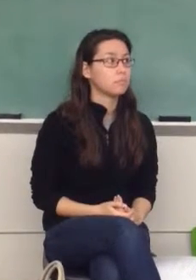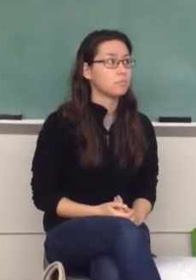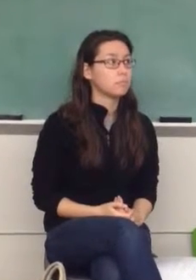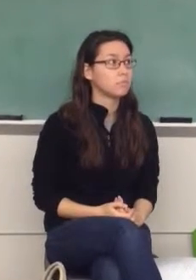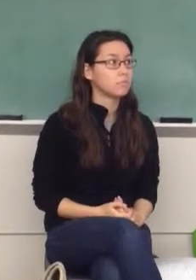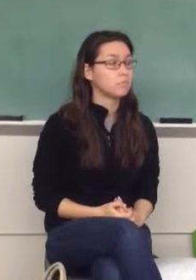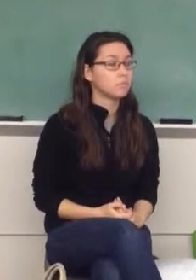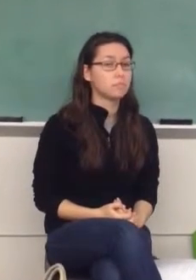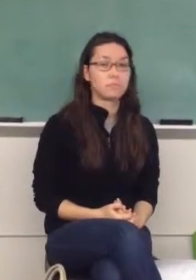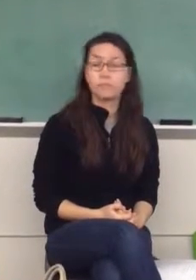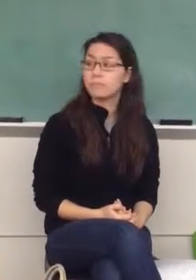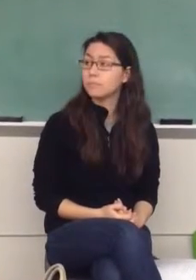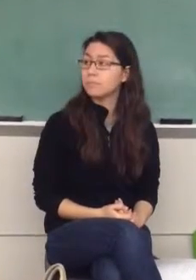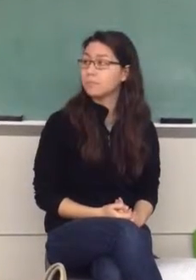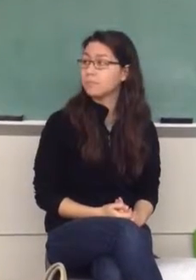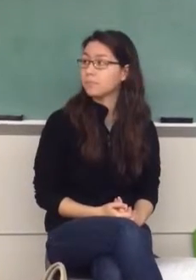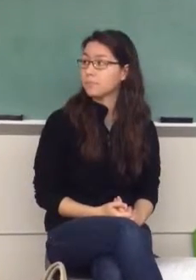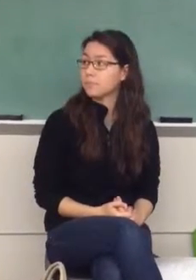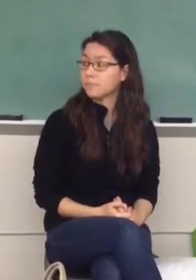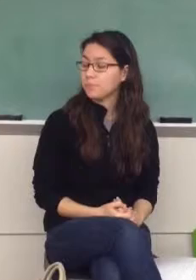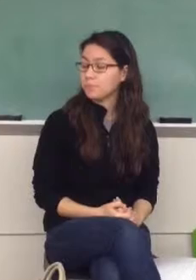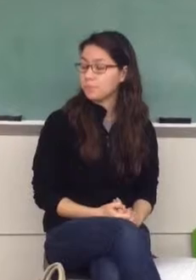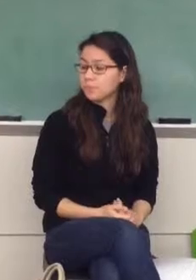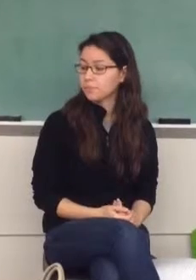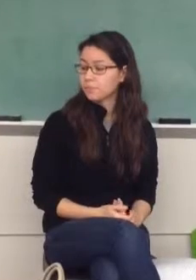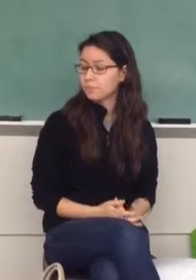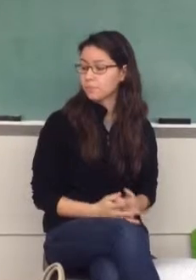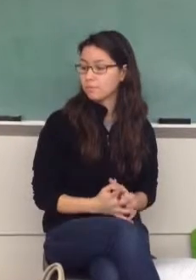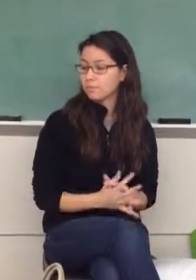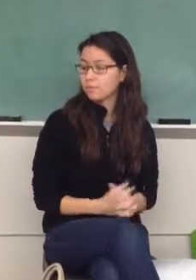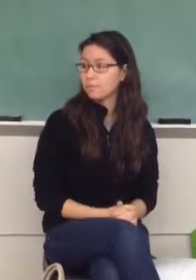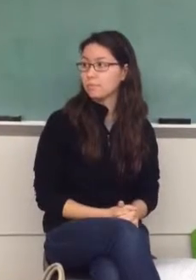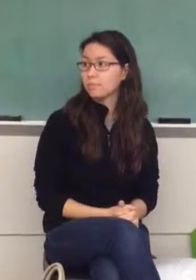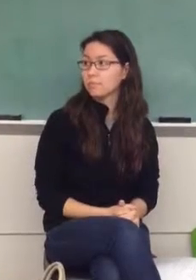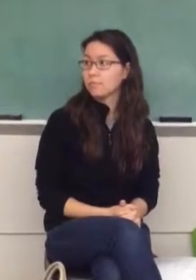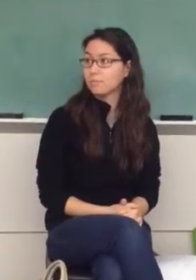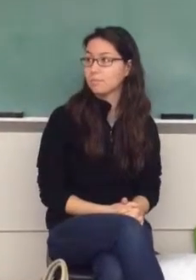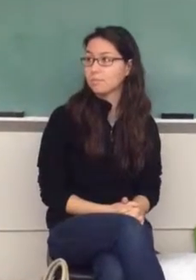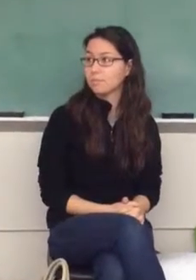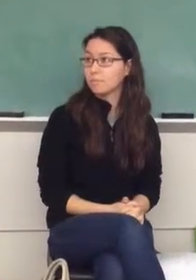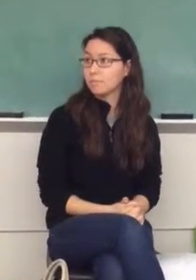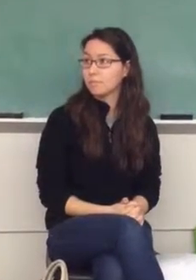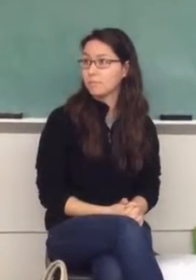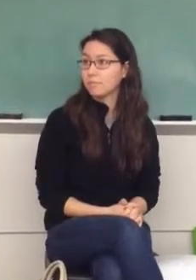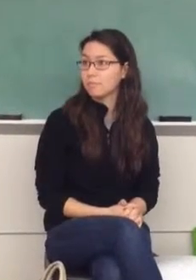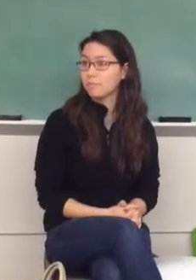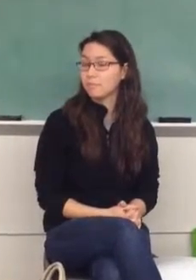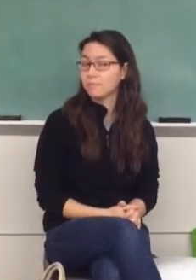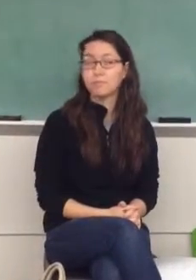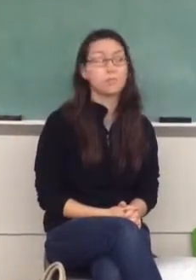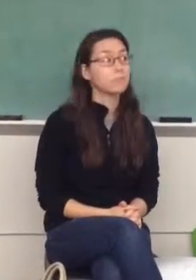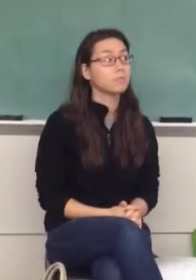I found it on her desk and she was like, go ahead and use it. Nikki, do you have pencil I can take? Okay, get your paper labeled for